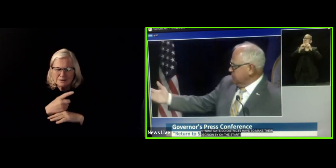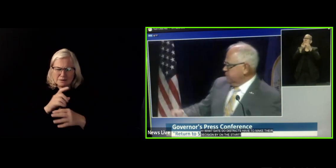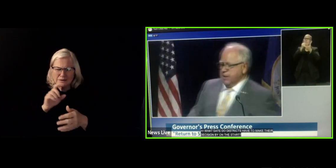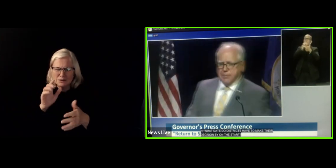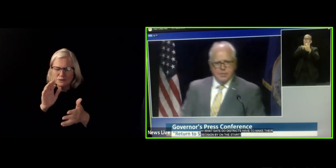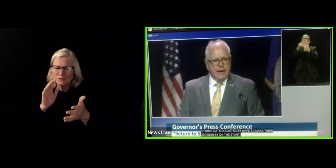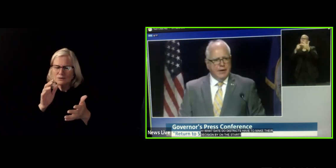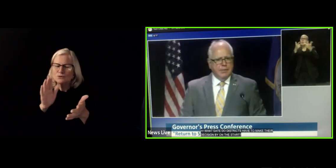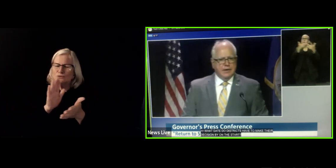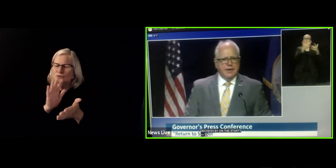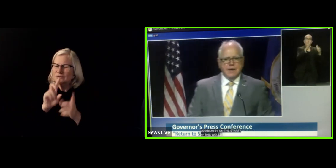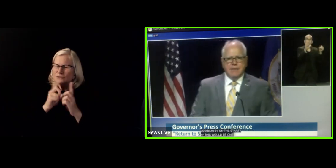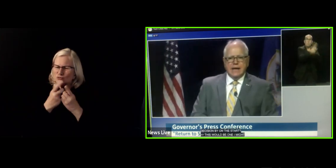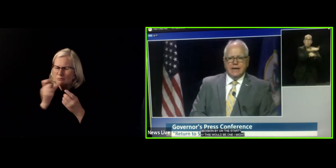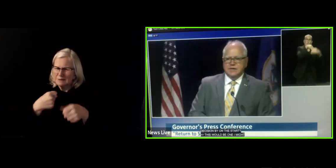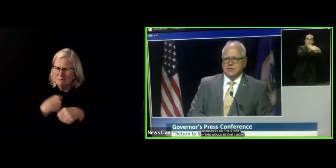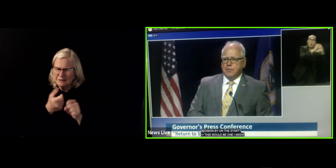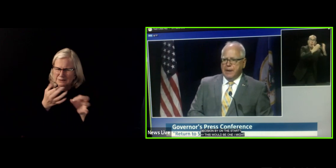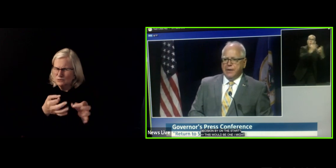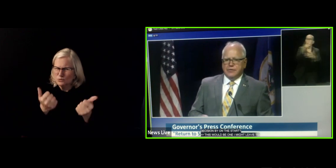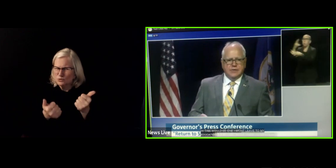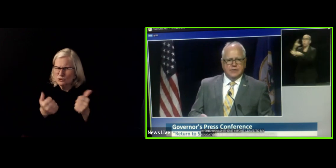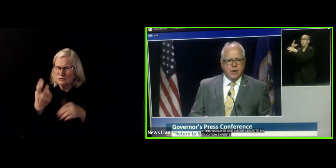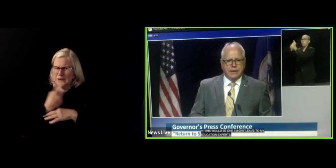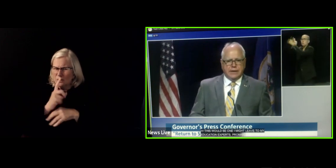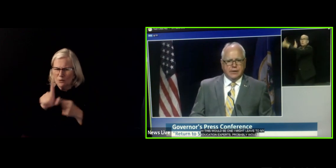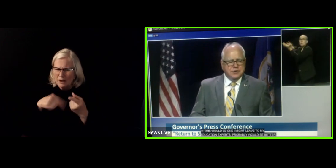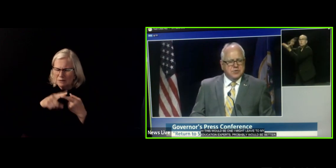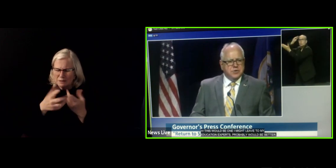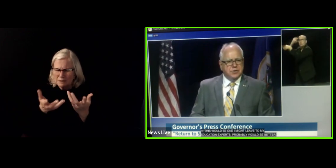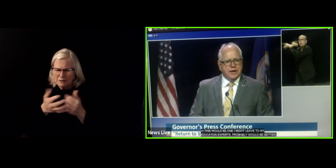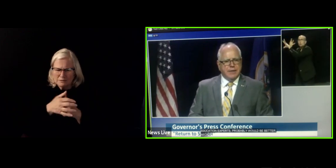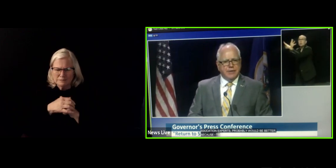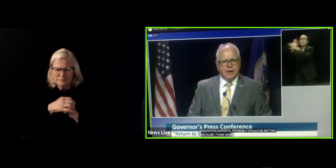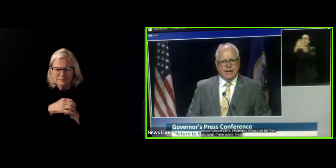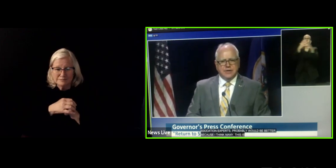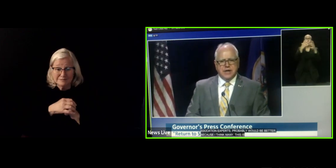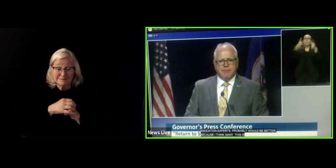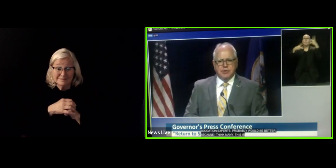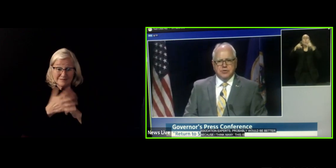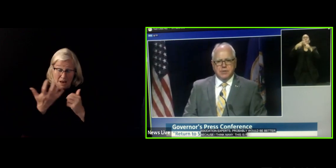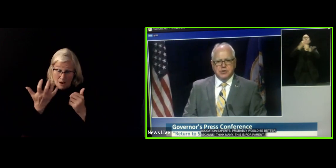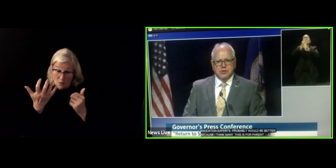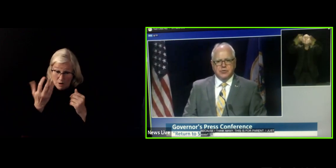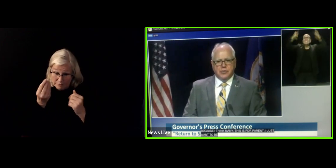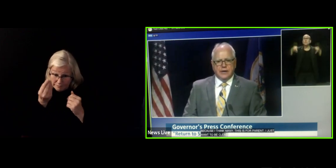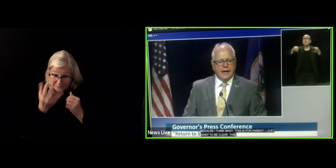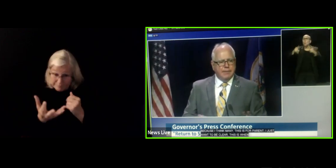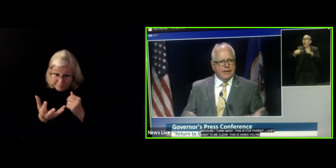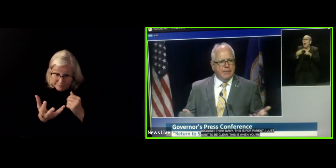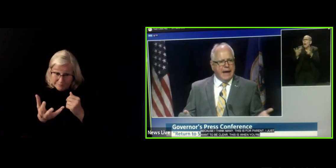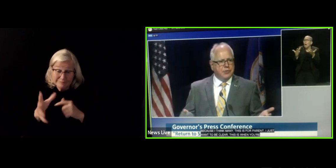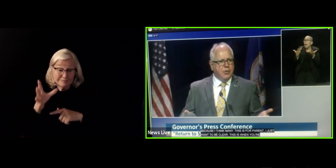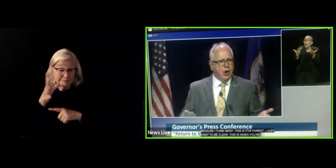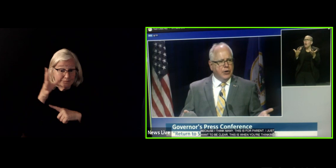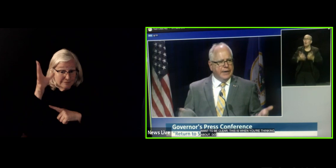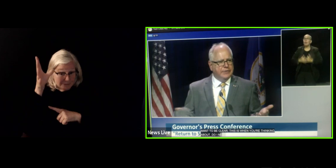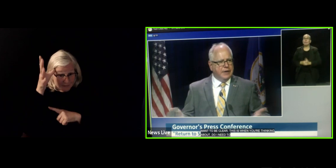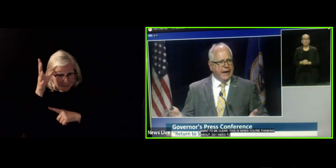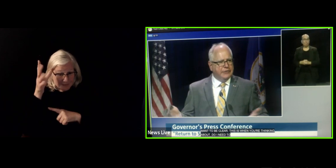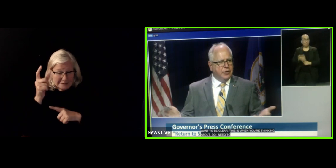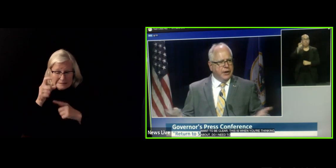It would probably be better because I think many, and this is for parents, I just want to be clear. This is when you're thinking about, do I need to shop for new gym shoes or is he going to be in the bathrobe all